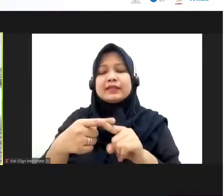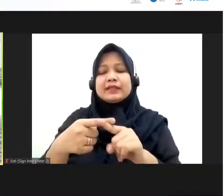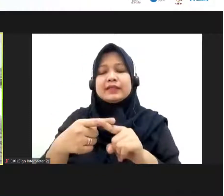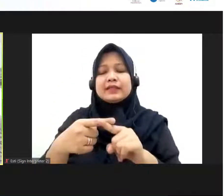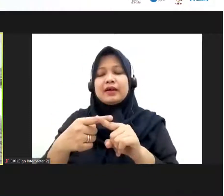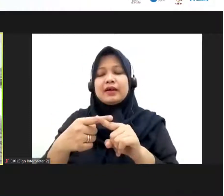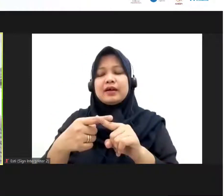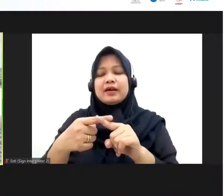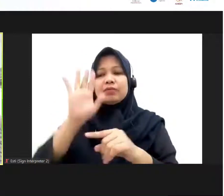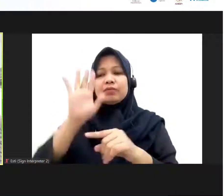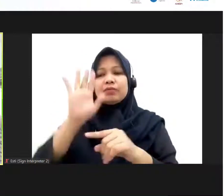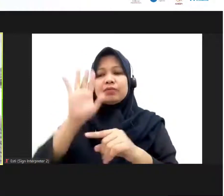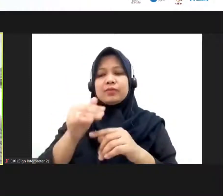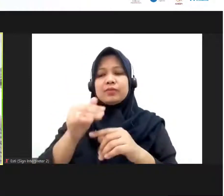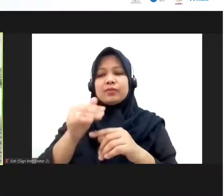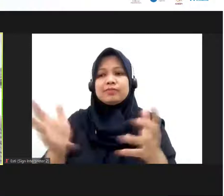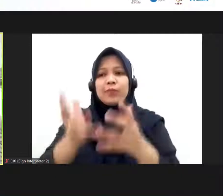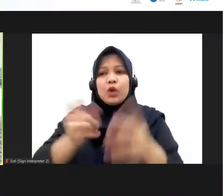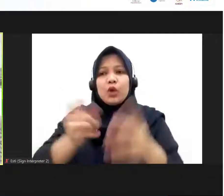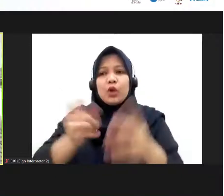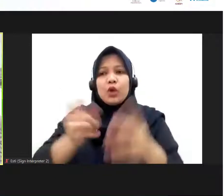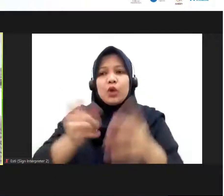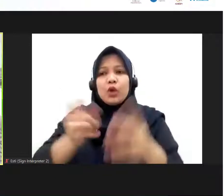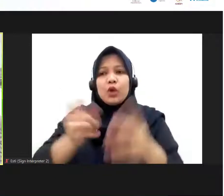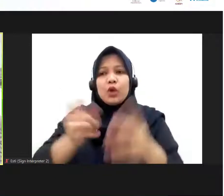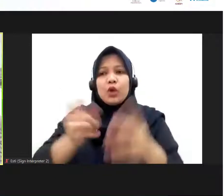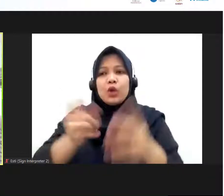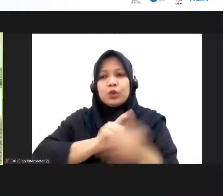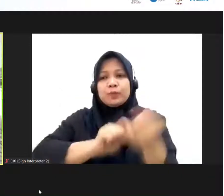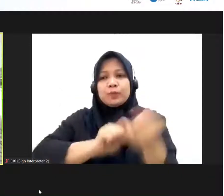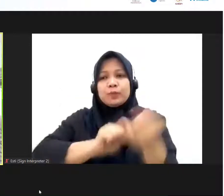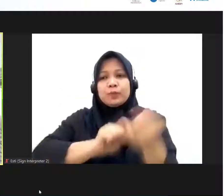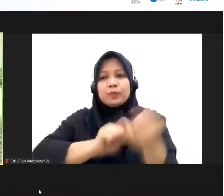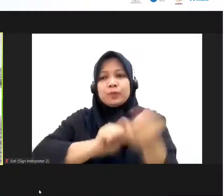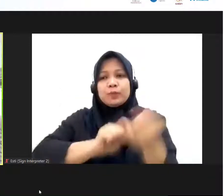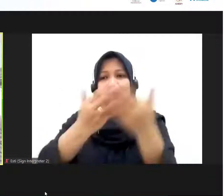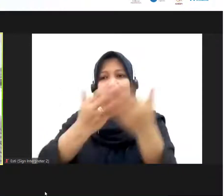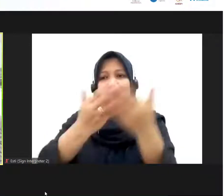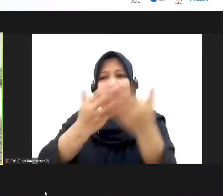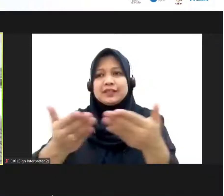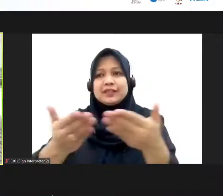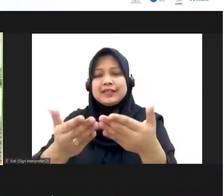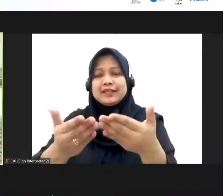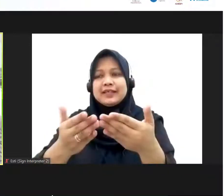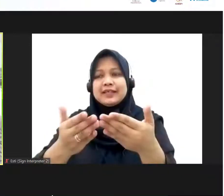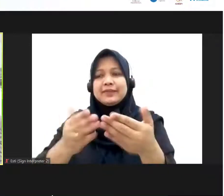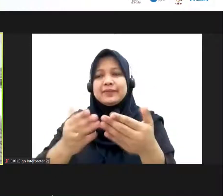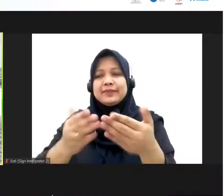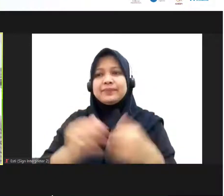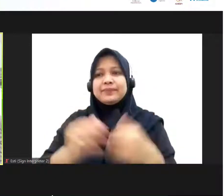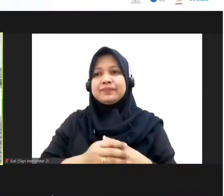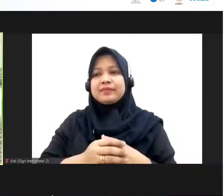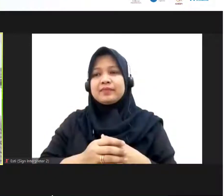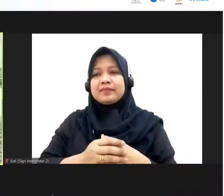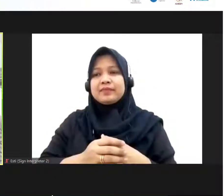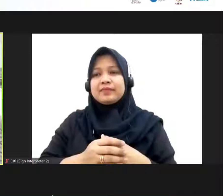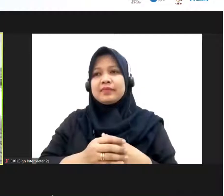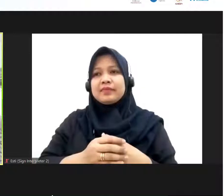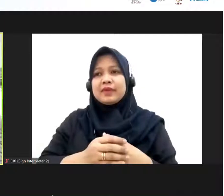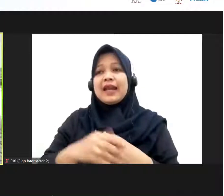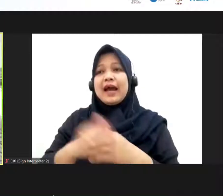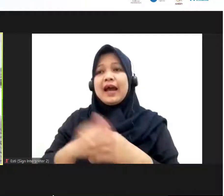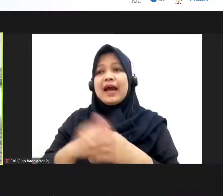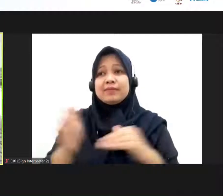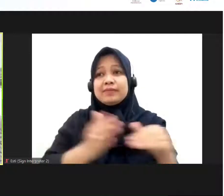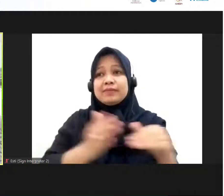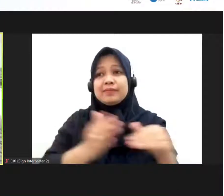further risks by responding in a situation where they are not fully aware of the situation at hand. What we have also seen, an